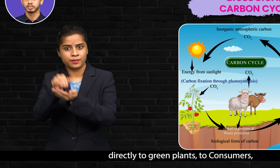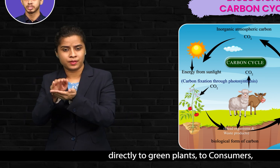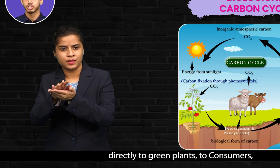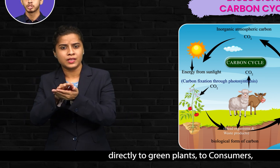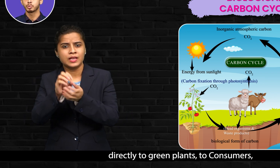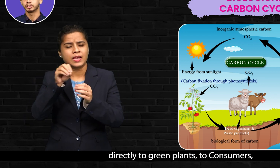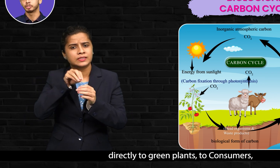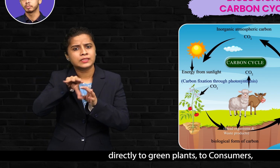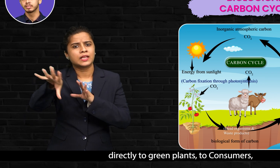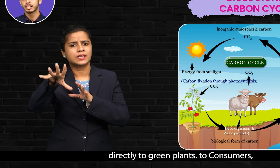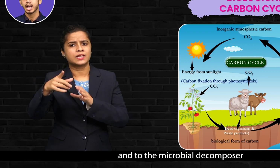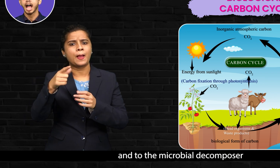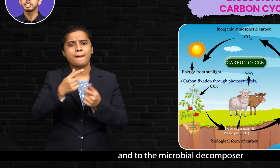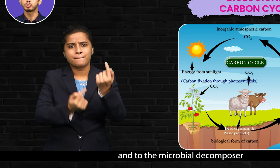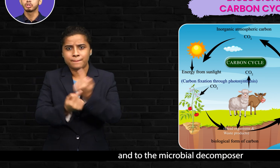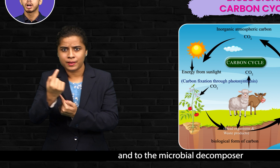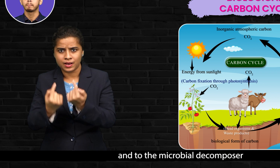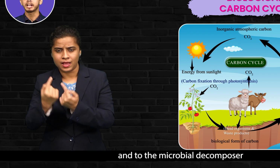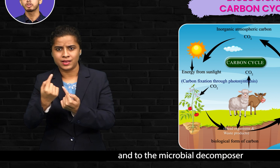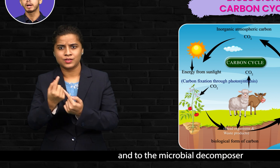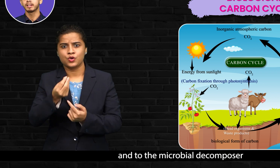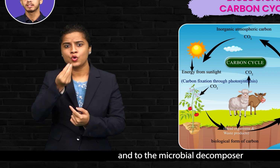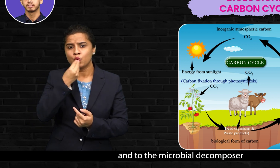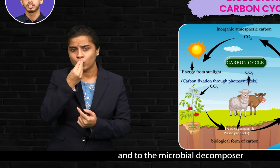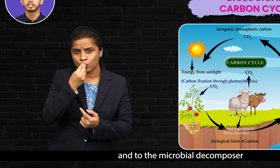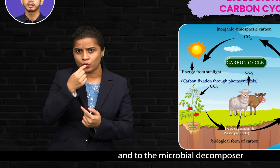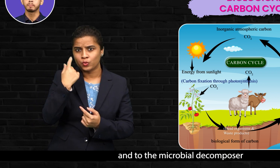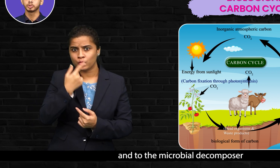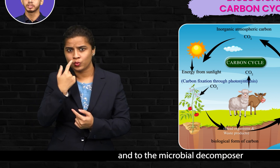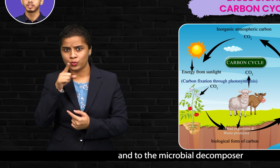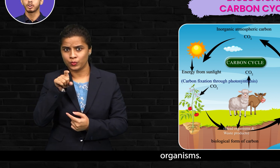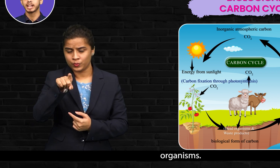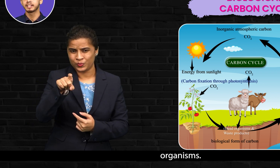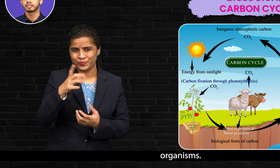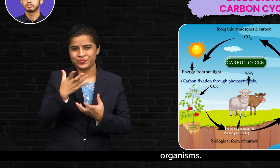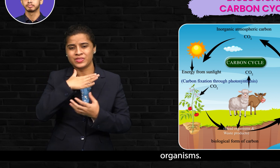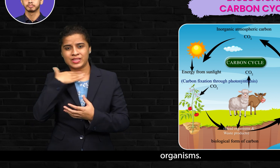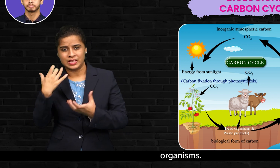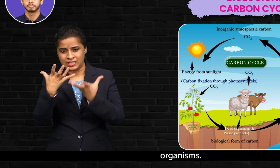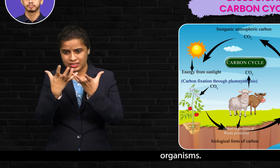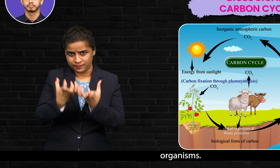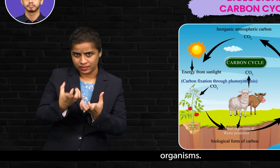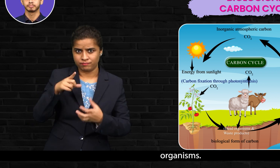green plants, to consumers and to microbial decomposer organism.